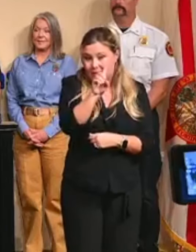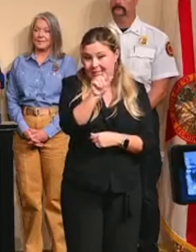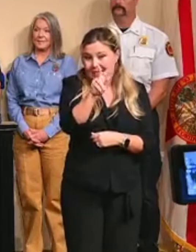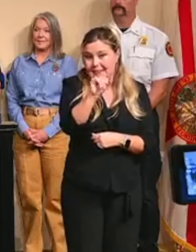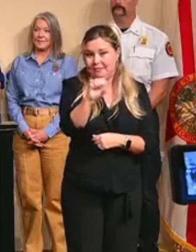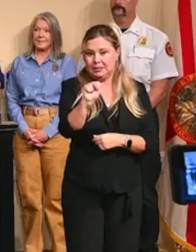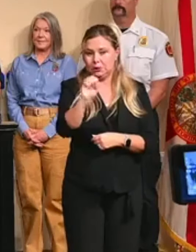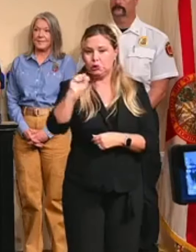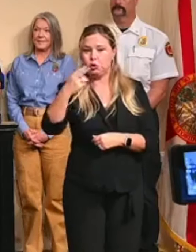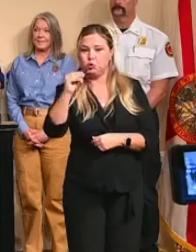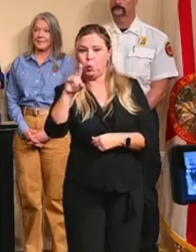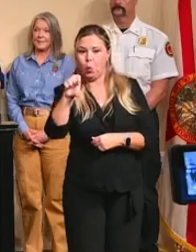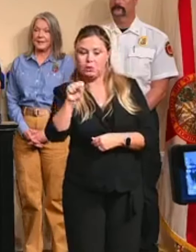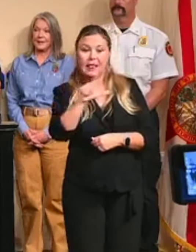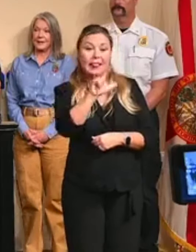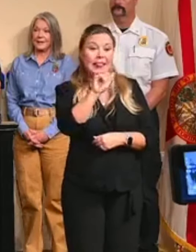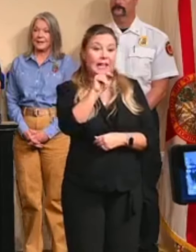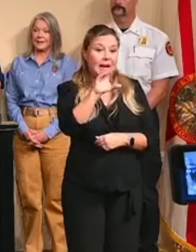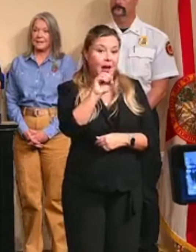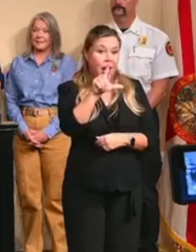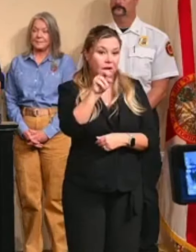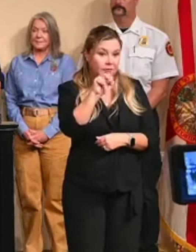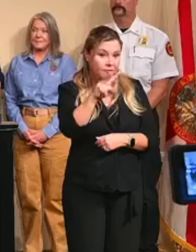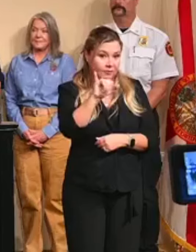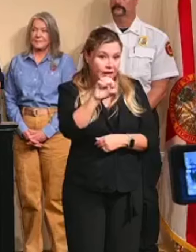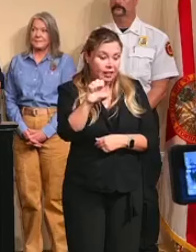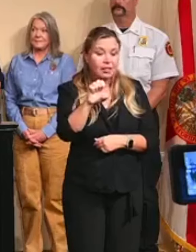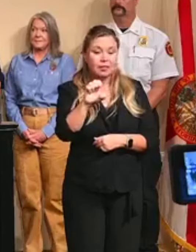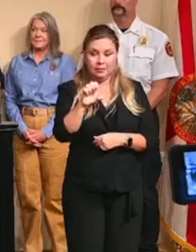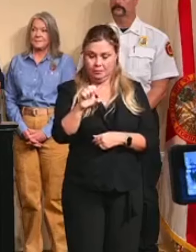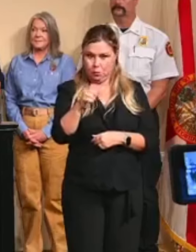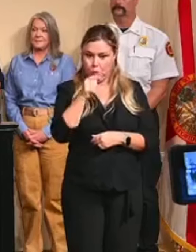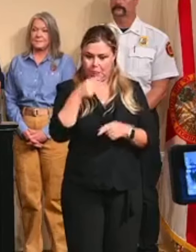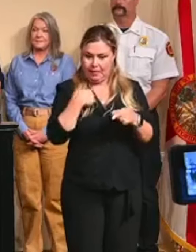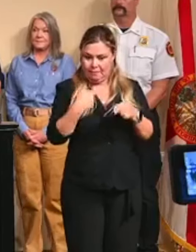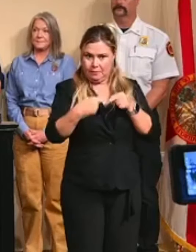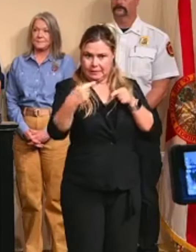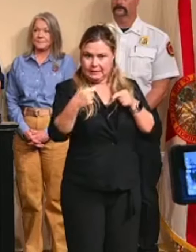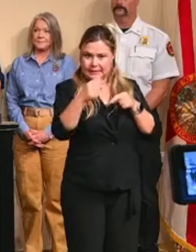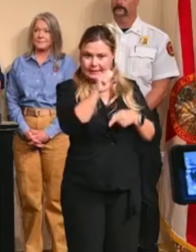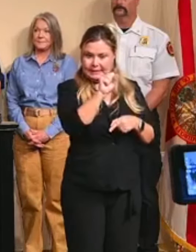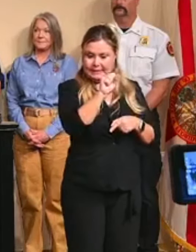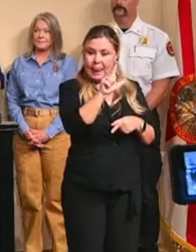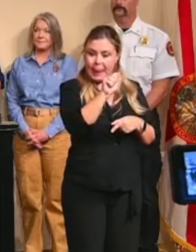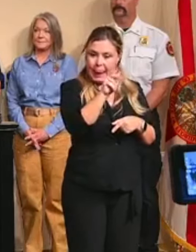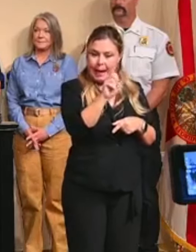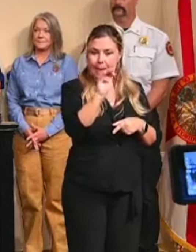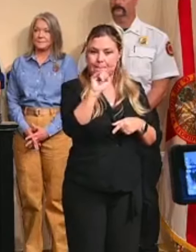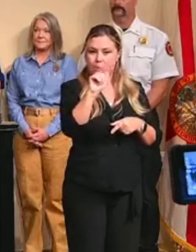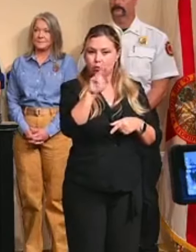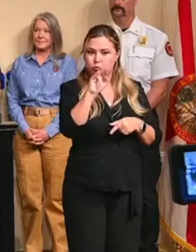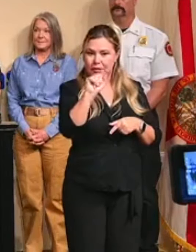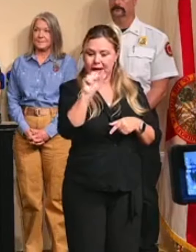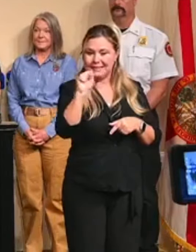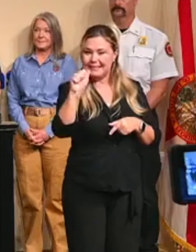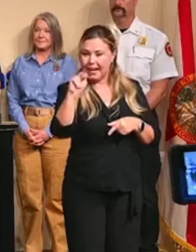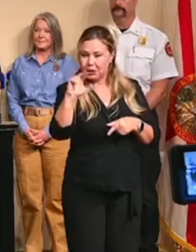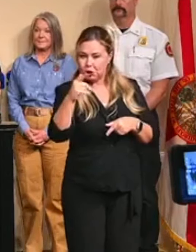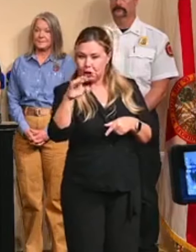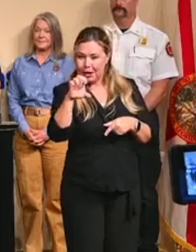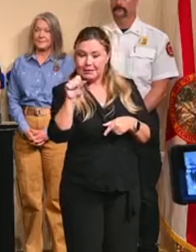Shores, the Lincolnville neighborhoods, those that live adjacent to Lake Maria Sanchez, the Oyster Creek